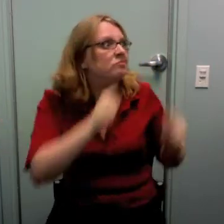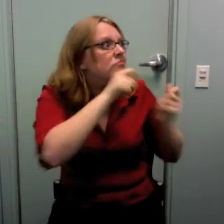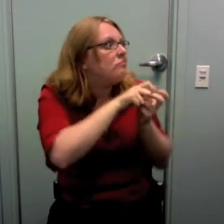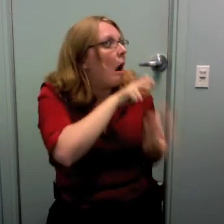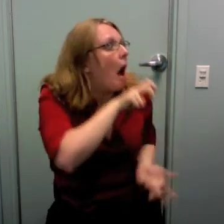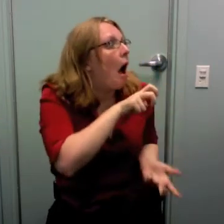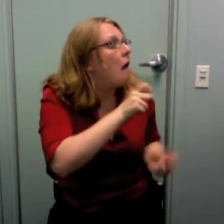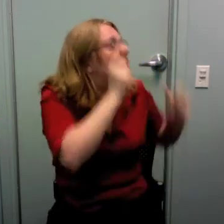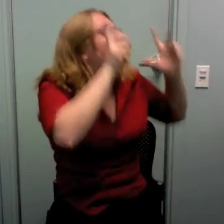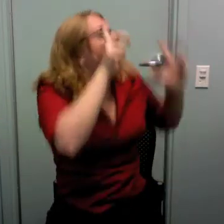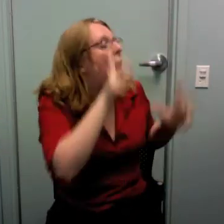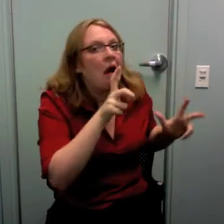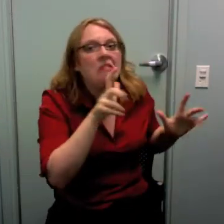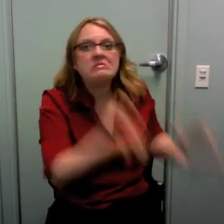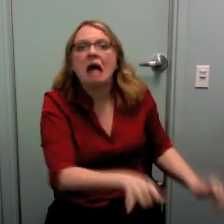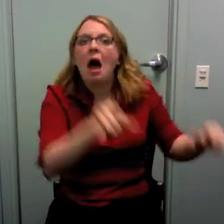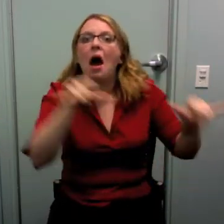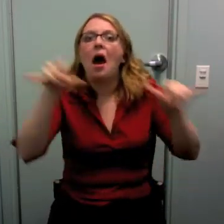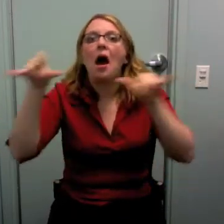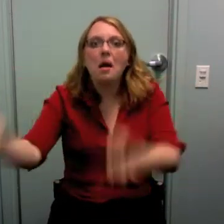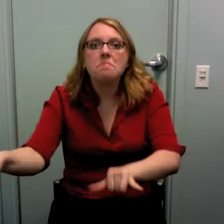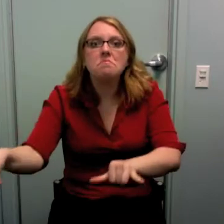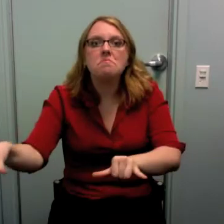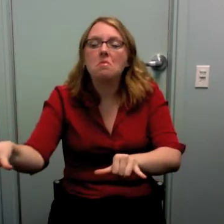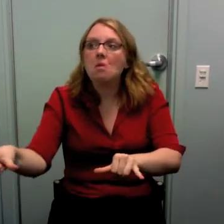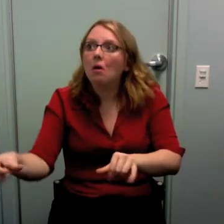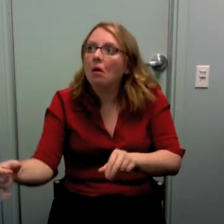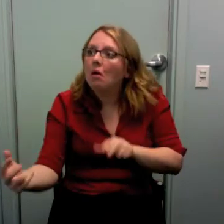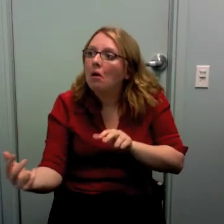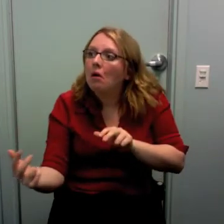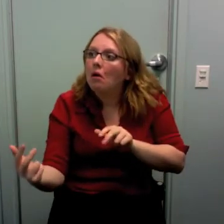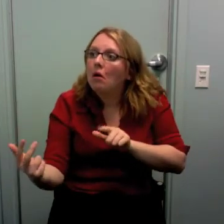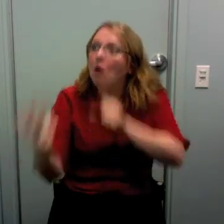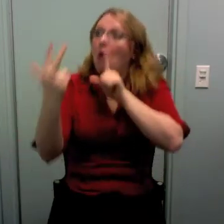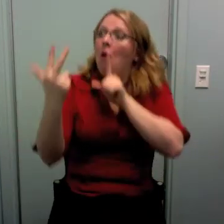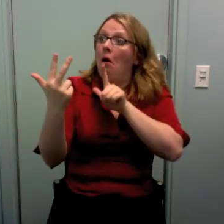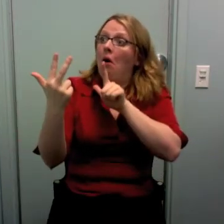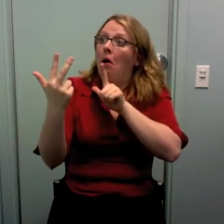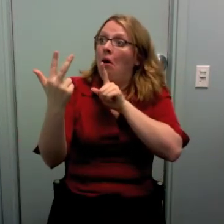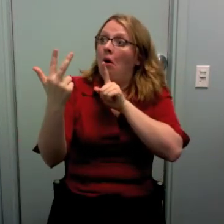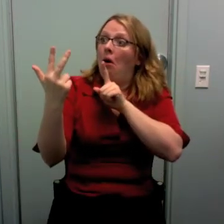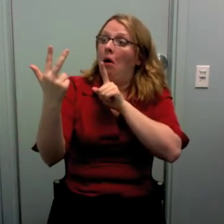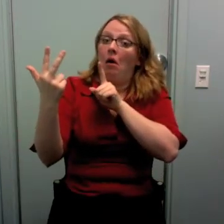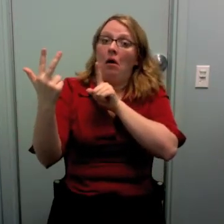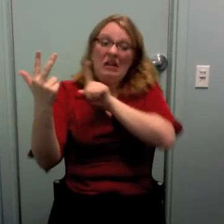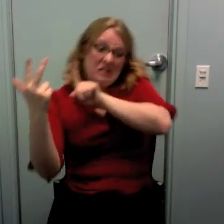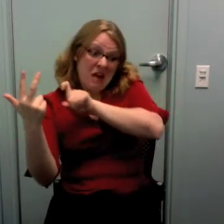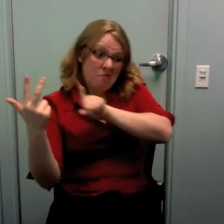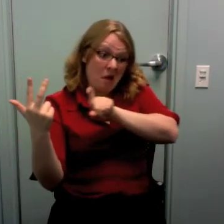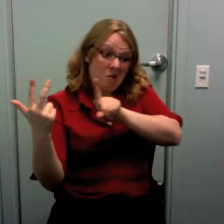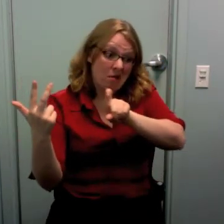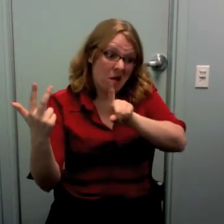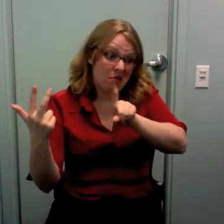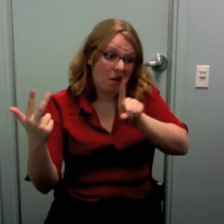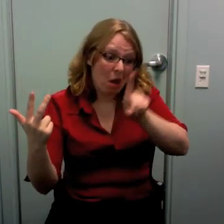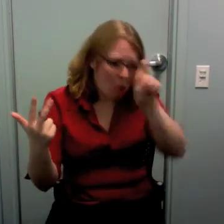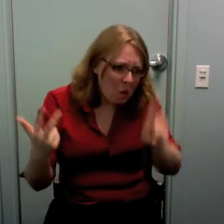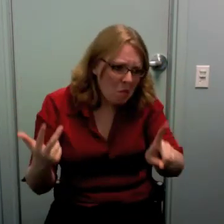she was by them. Goldilocks jumped off the bed and ran downstairs, out through the door and along the garden